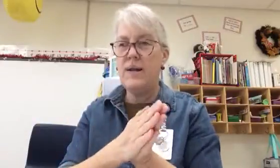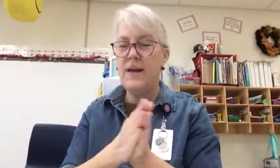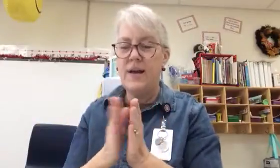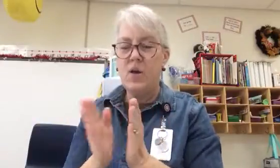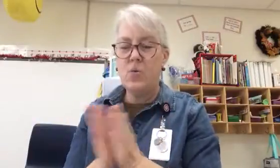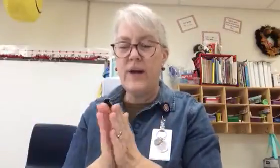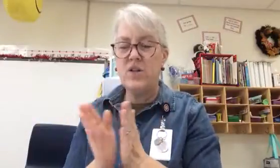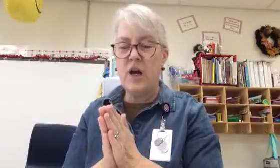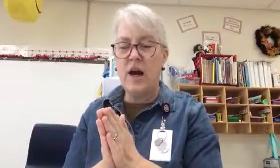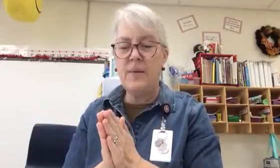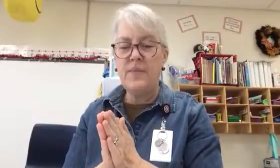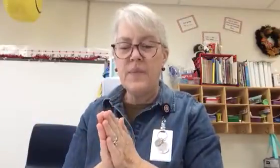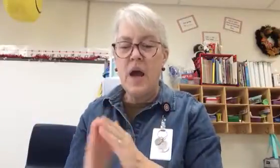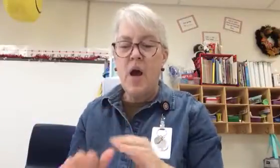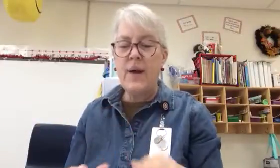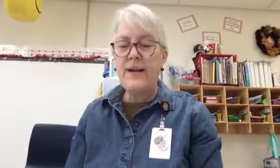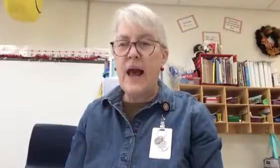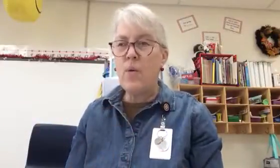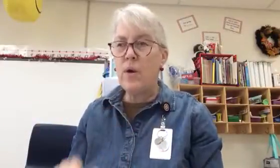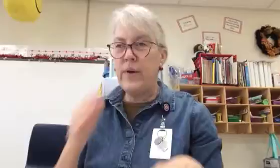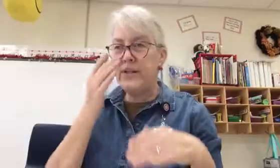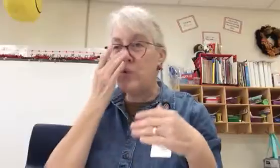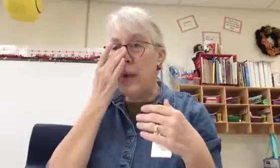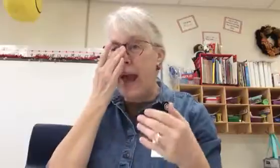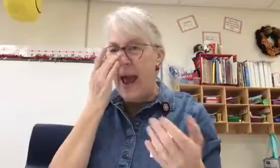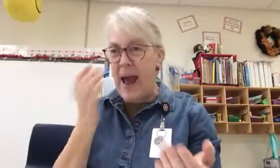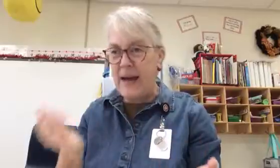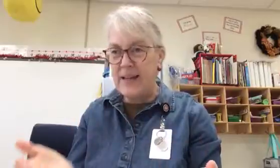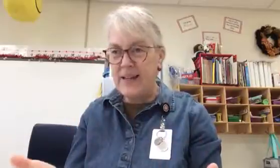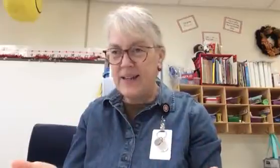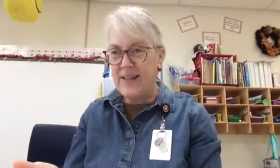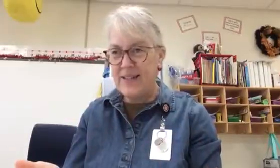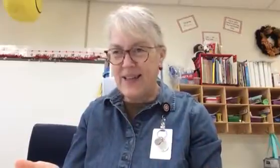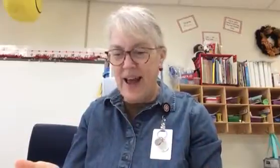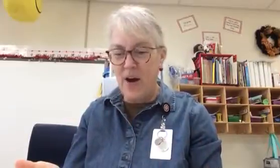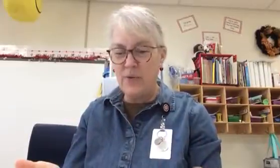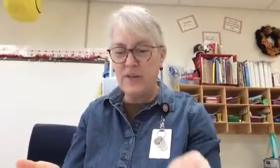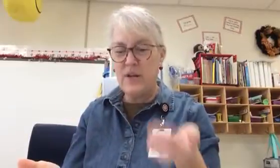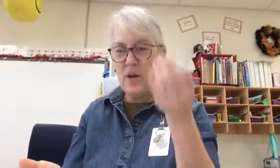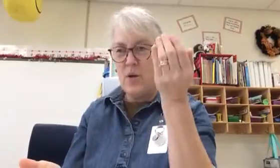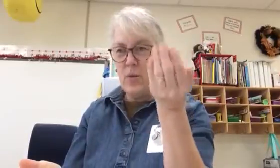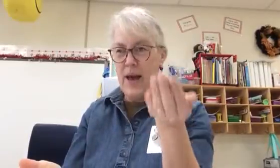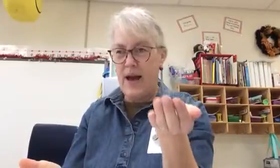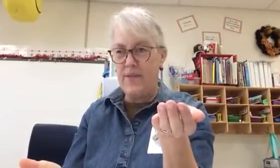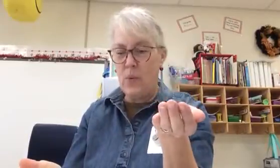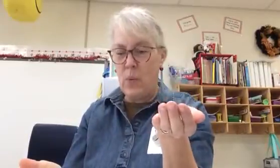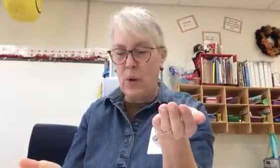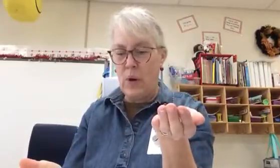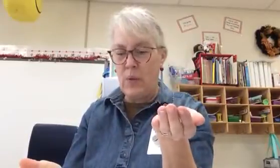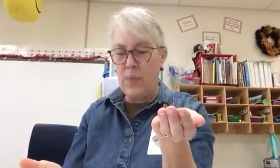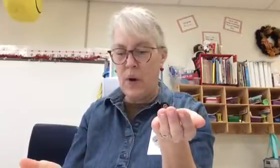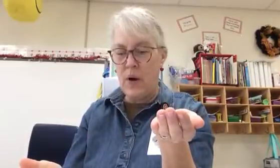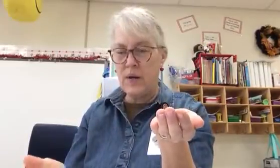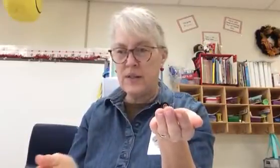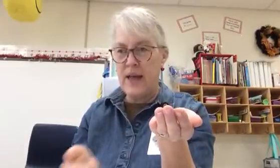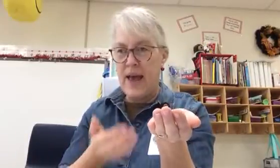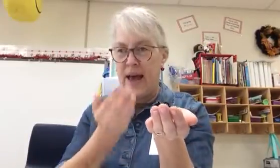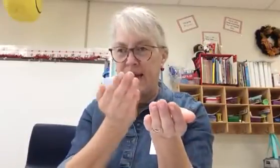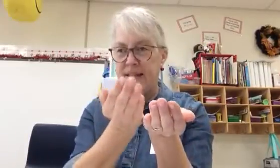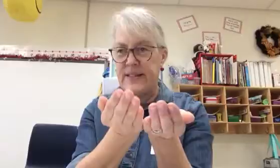Great job. All right, now we're going to add sounds. We have a word part. Add a